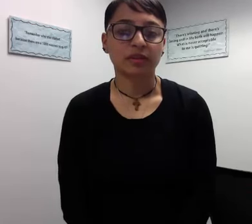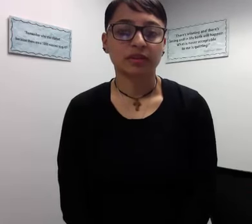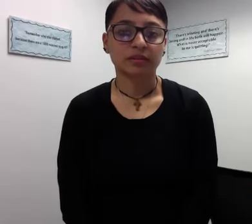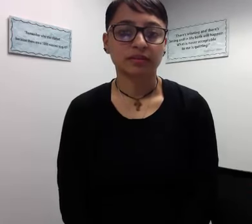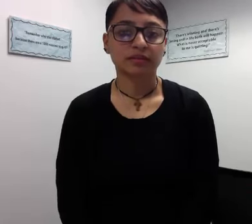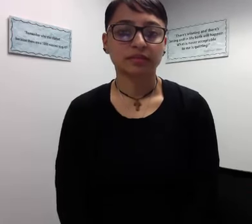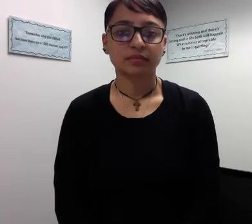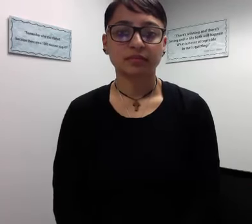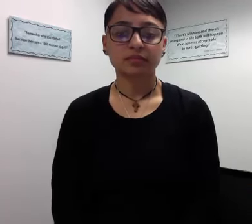community.